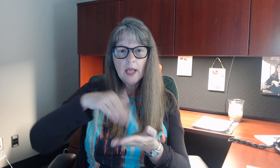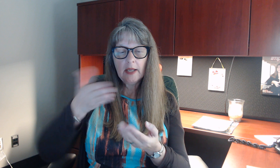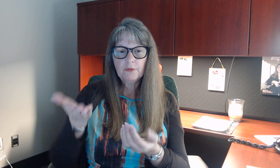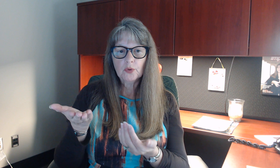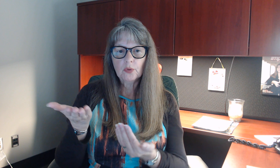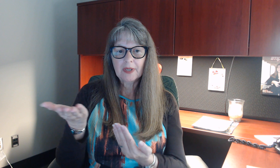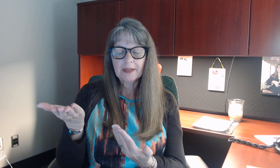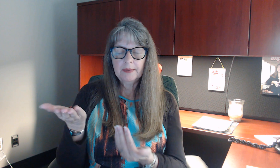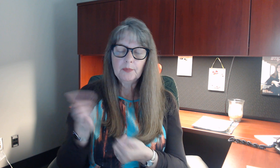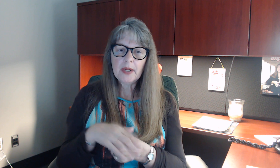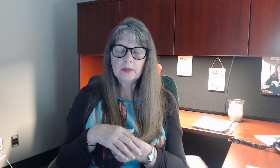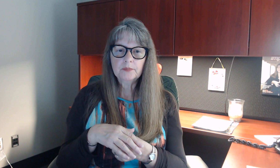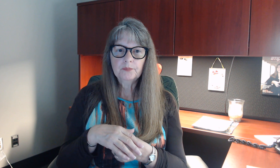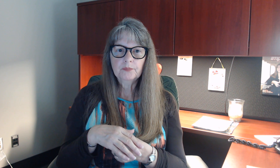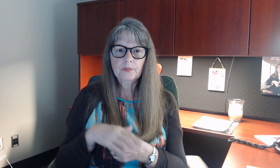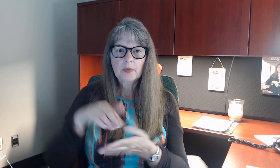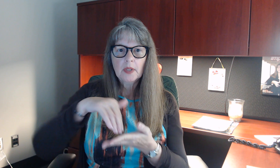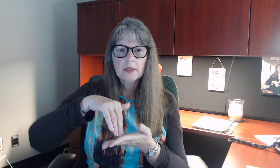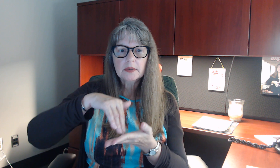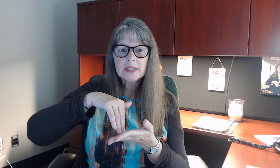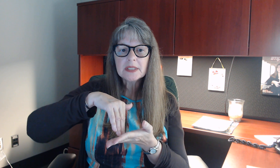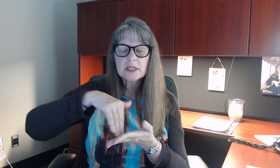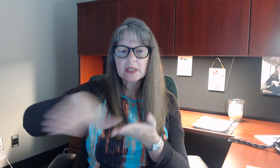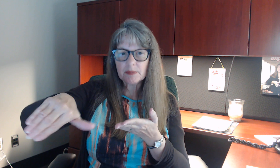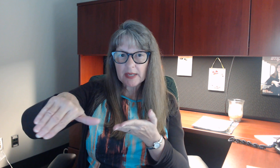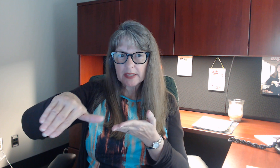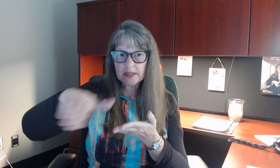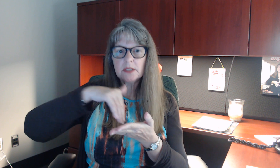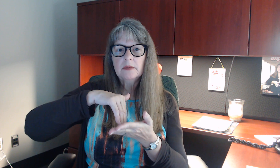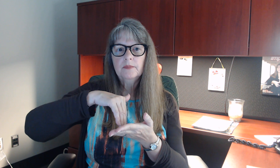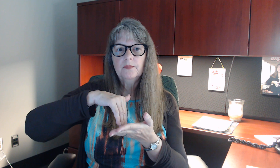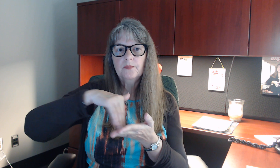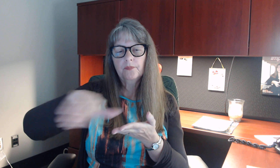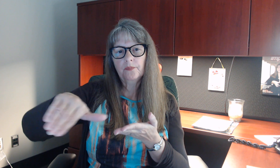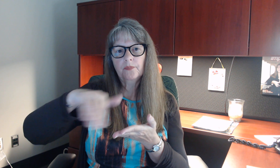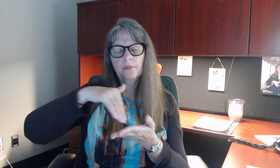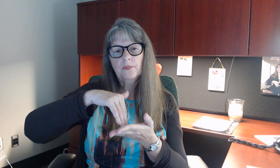If you're, well, this is dismissed,